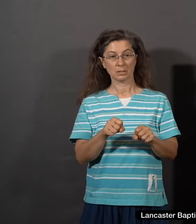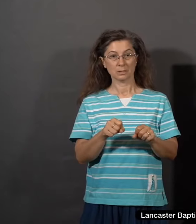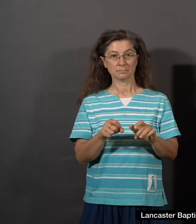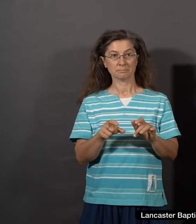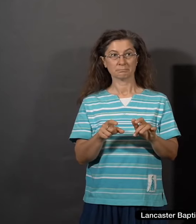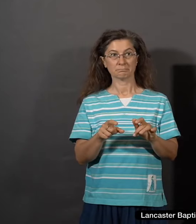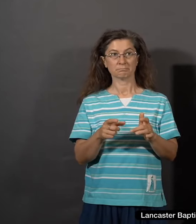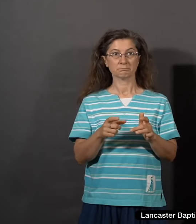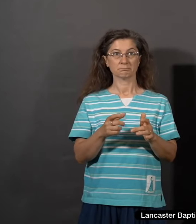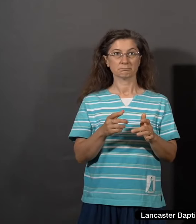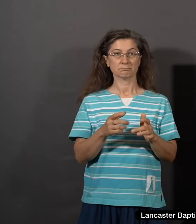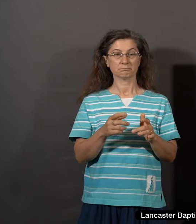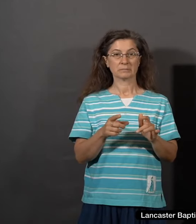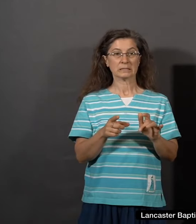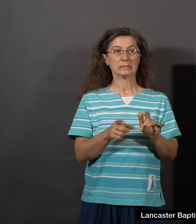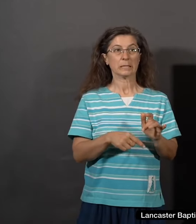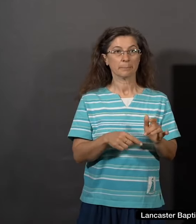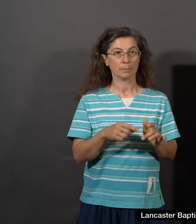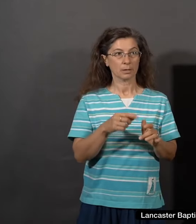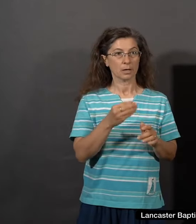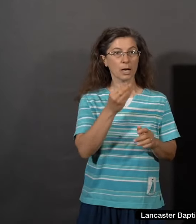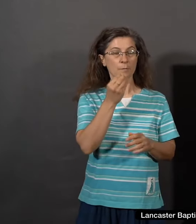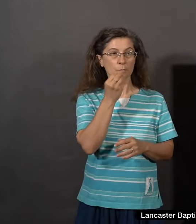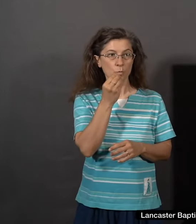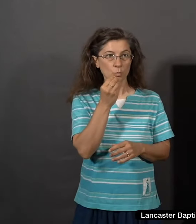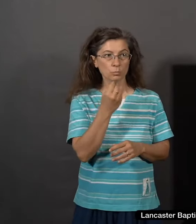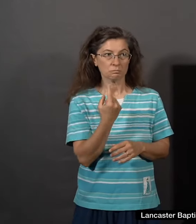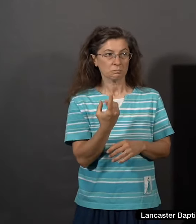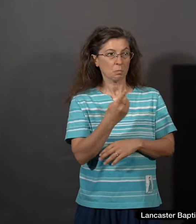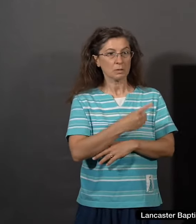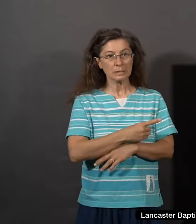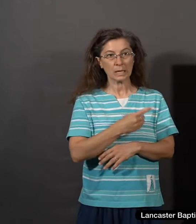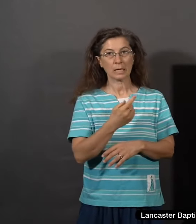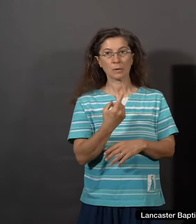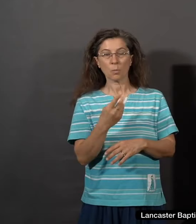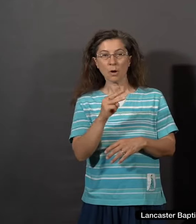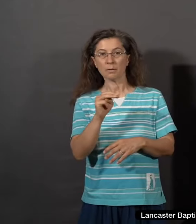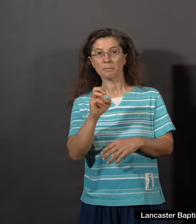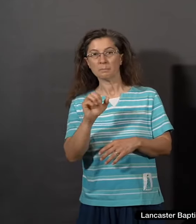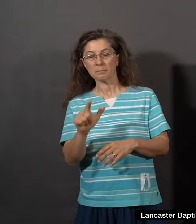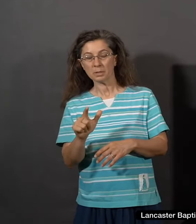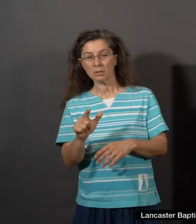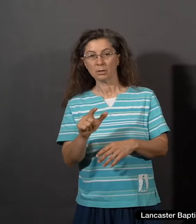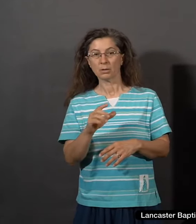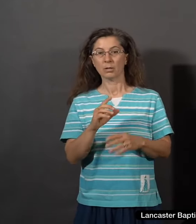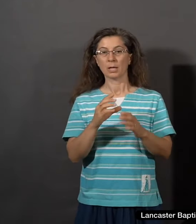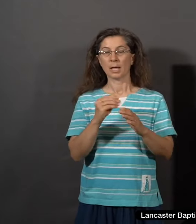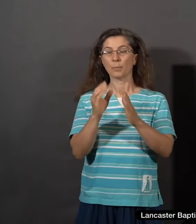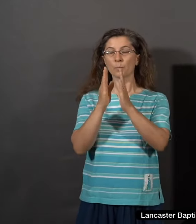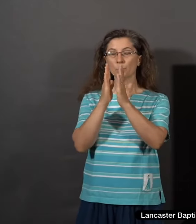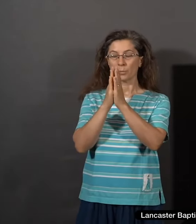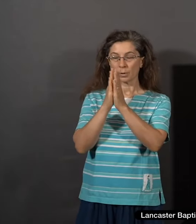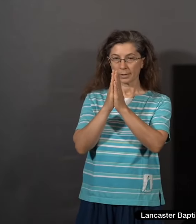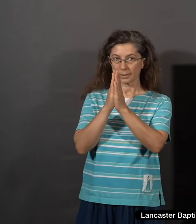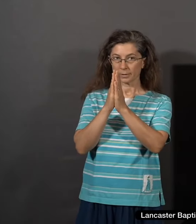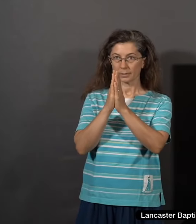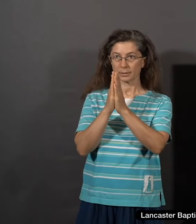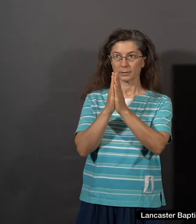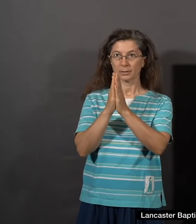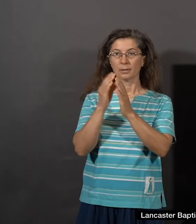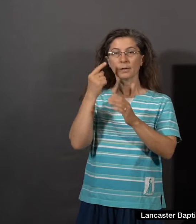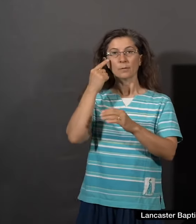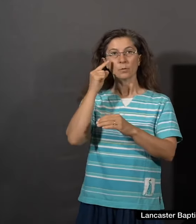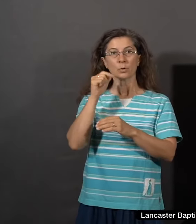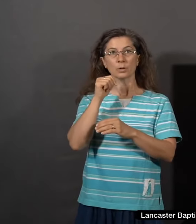for our church and for the announcement that i'm going to make tomorrow night at 7 45 and uh